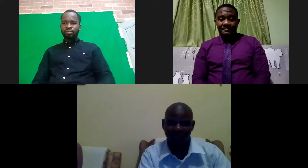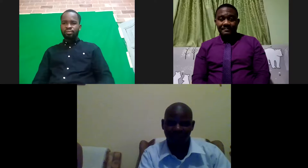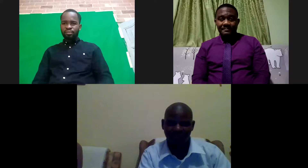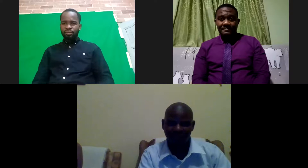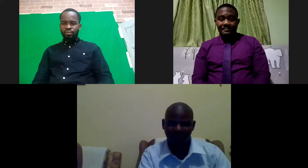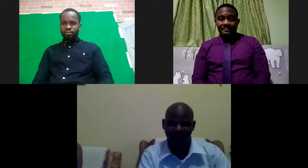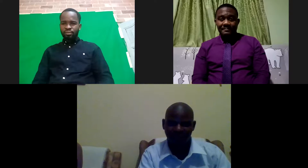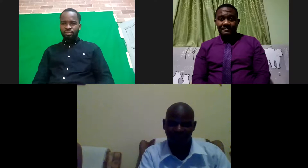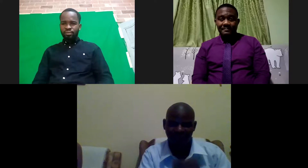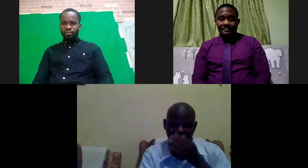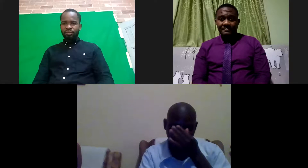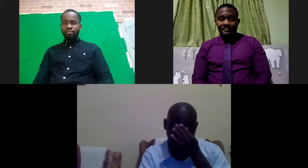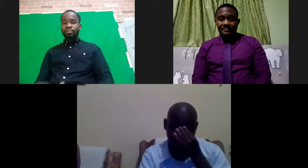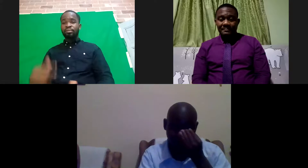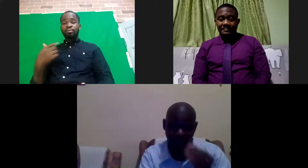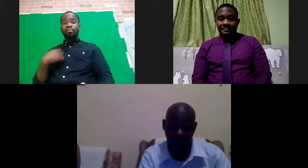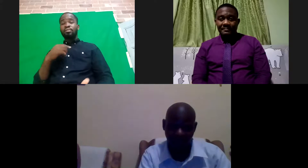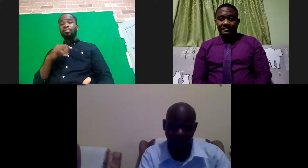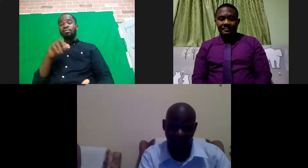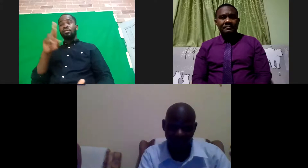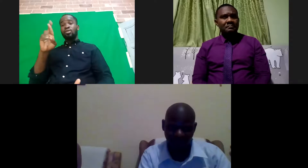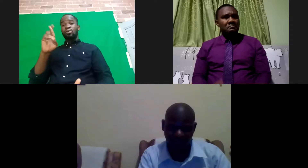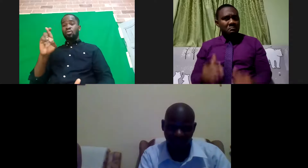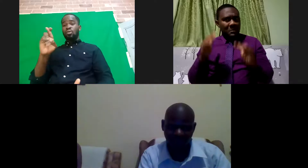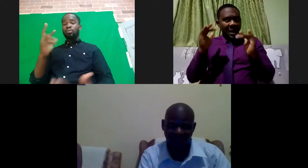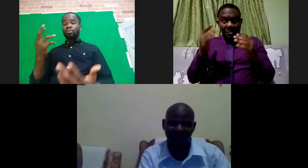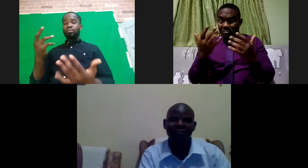I hope each and everyone has opened the screen sharing.